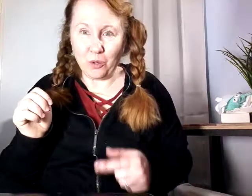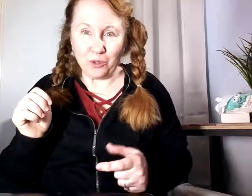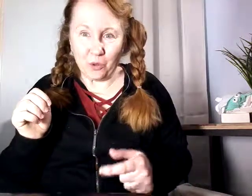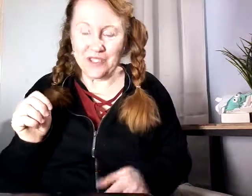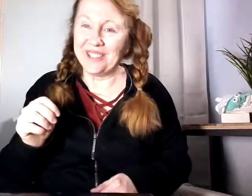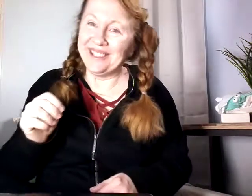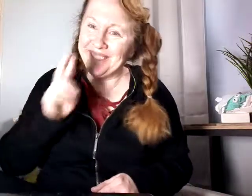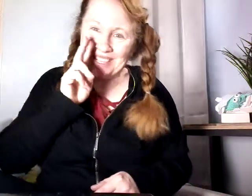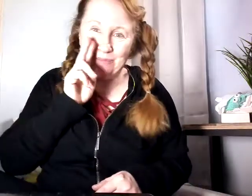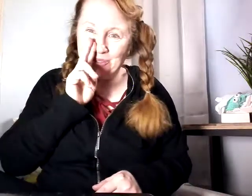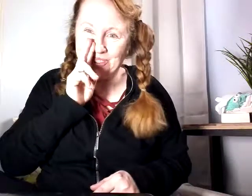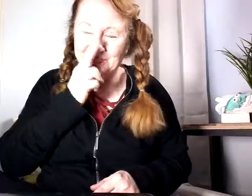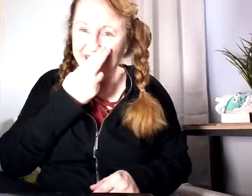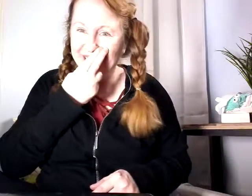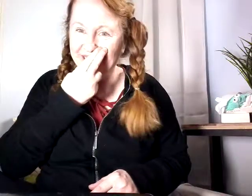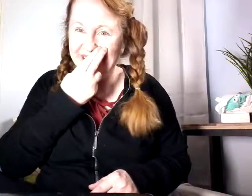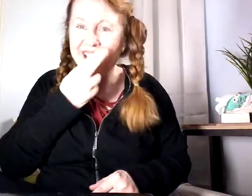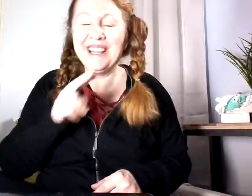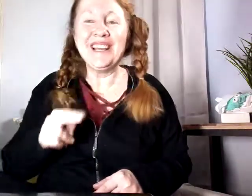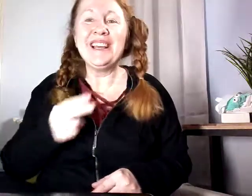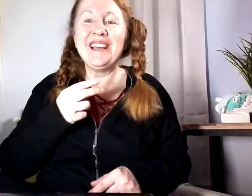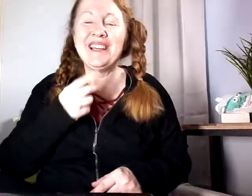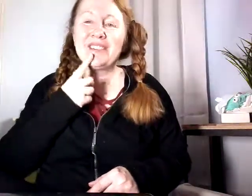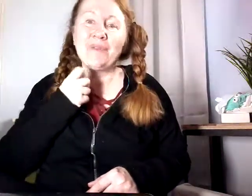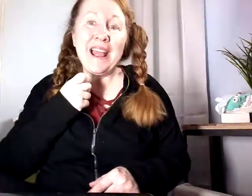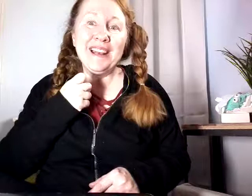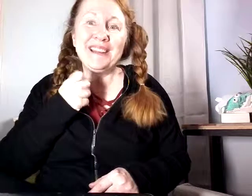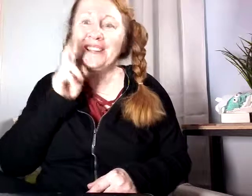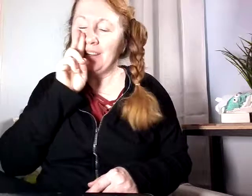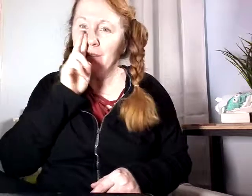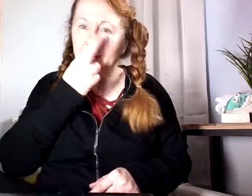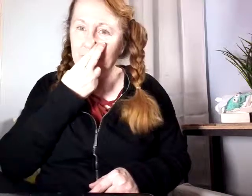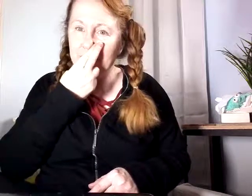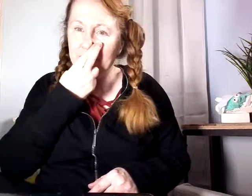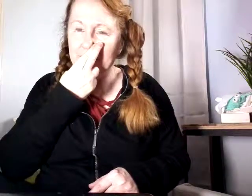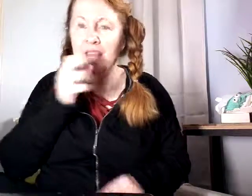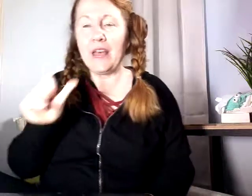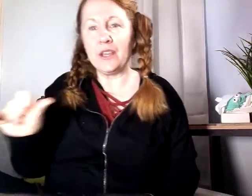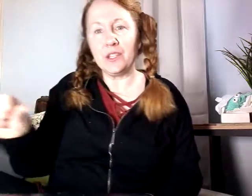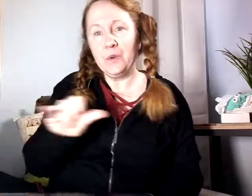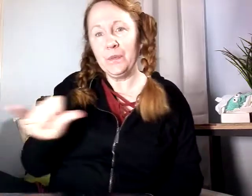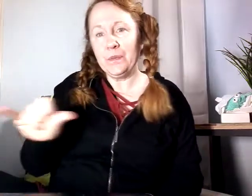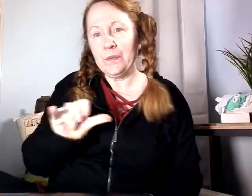older ones, they smell really good. Red. So red, roses, and then two